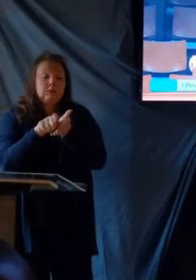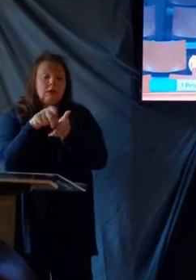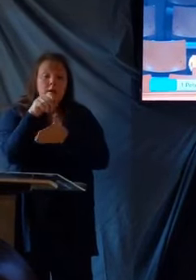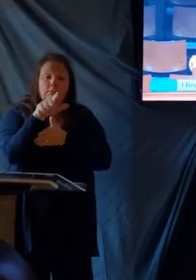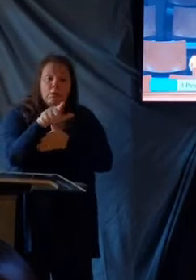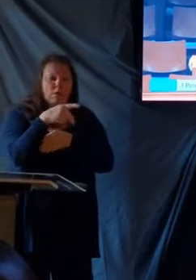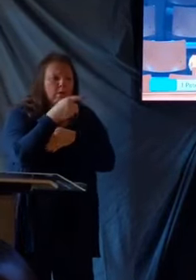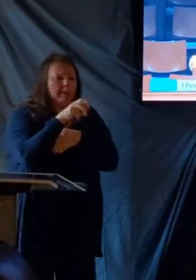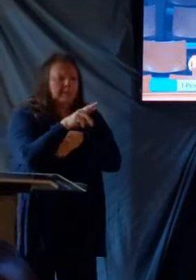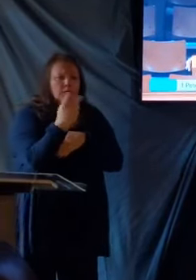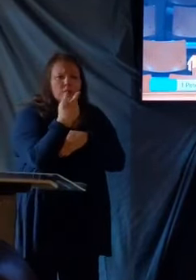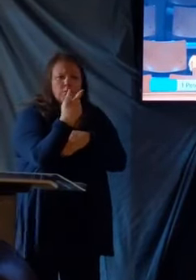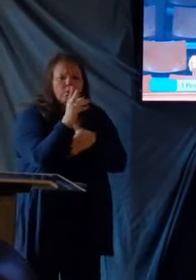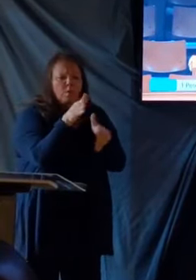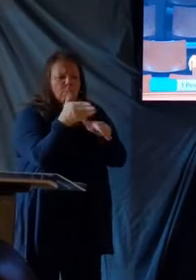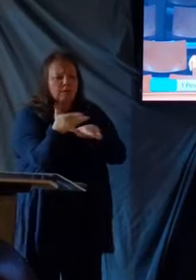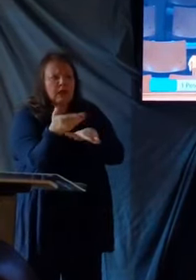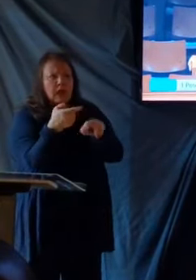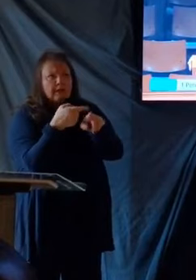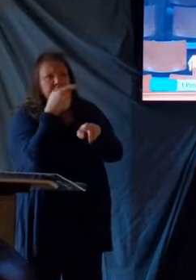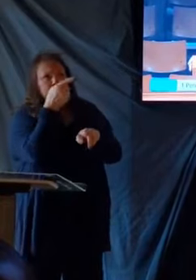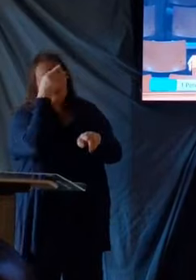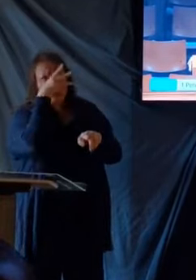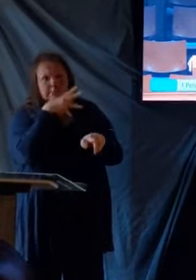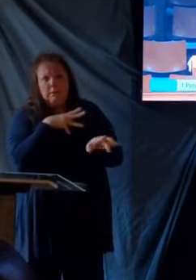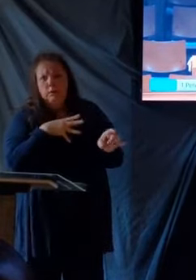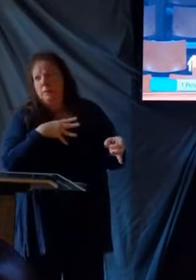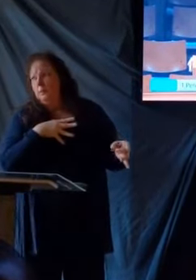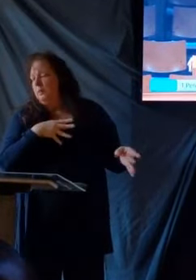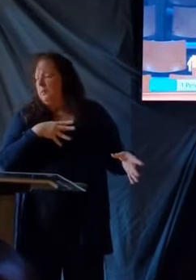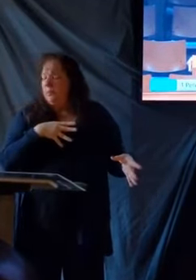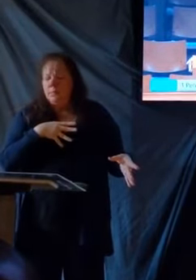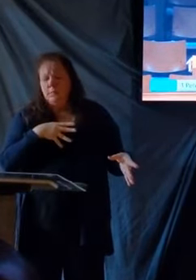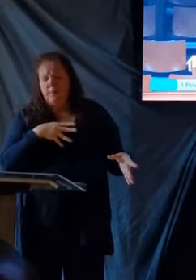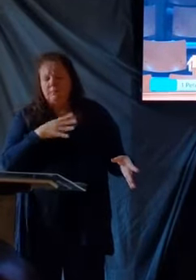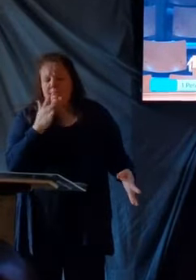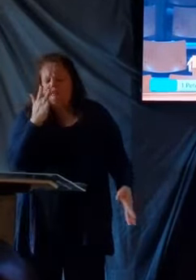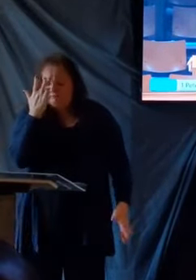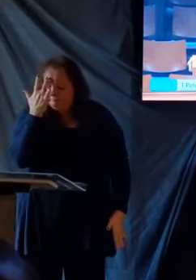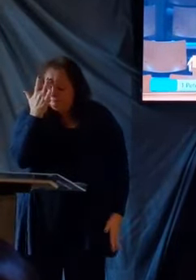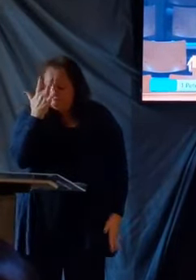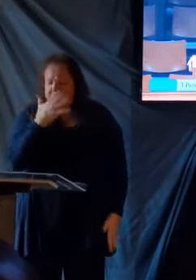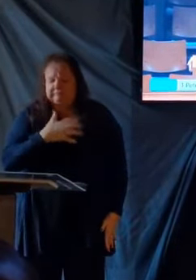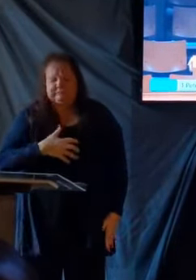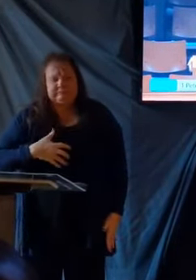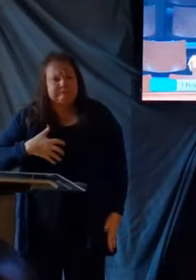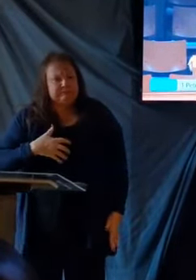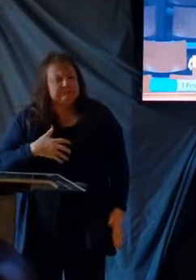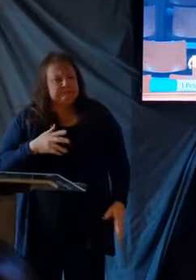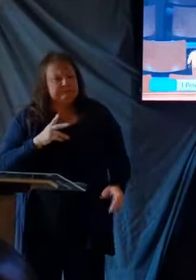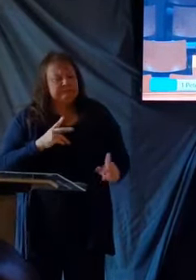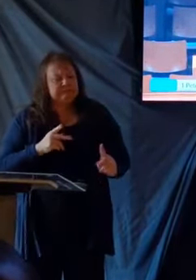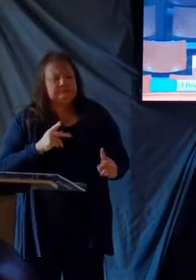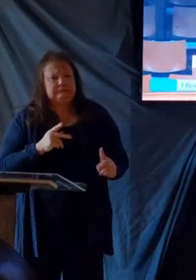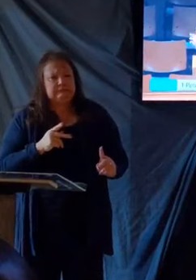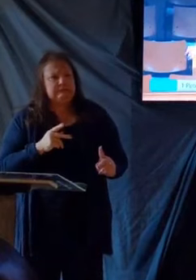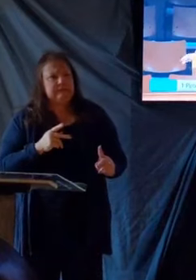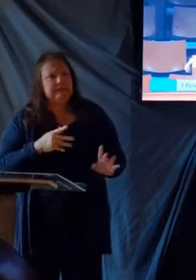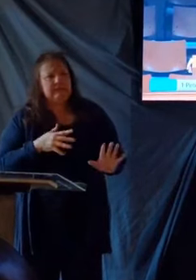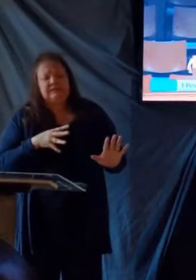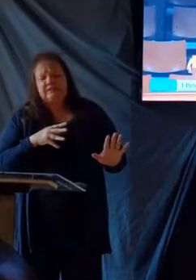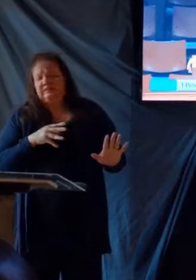Paul and Peter both going to die at the hands of that godless man. Vile. Even his people came to the place, they